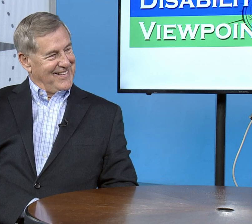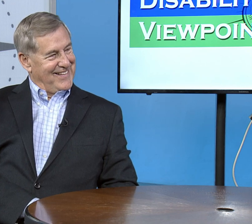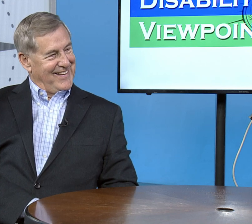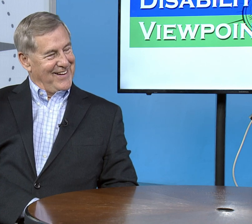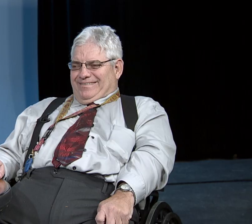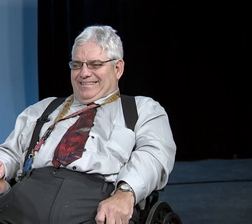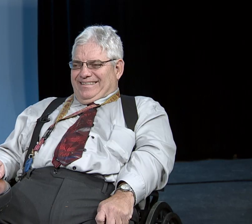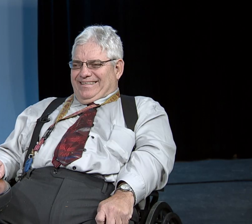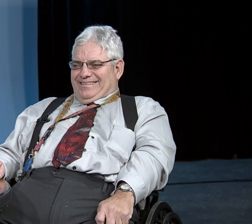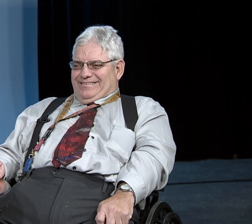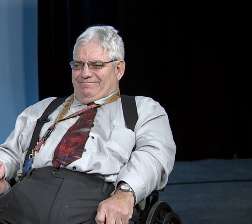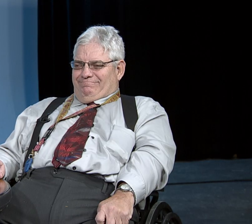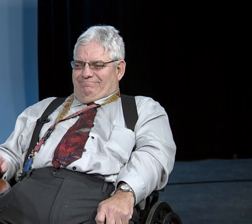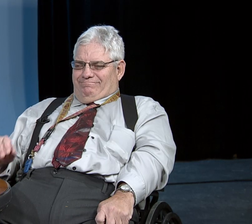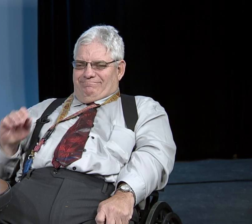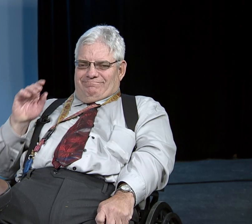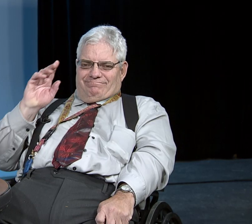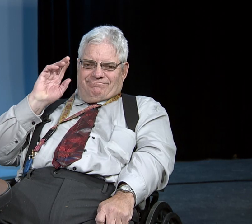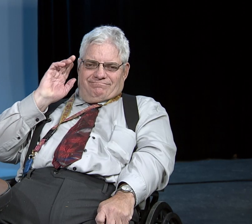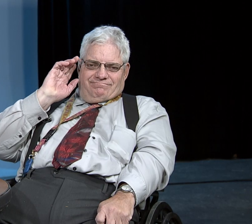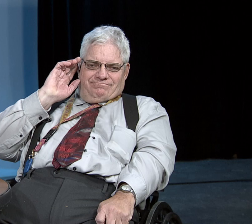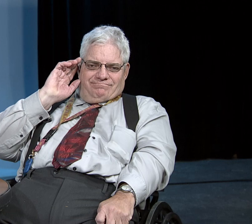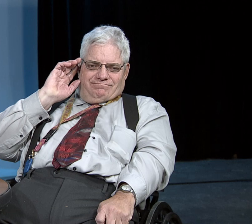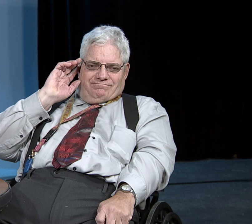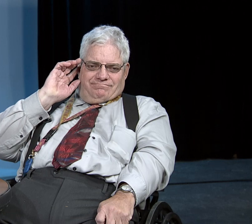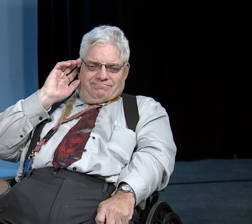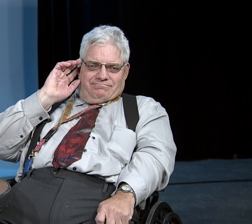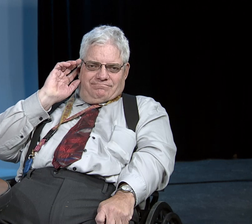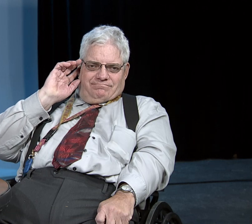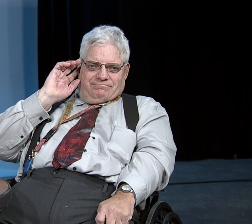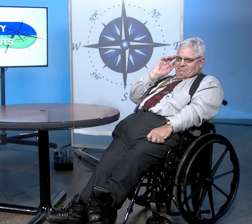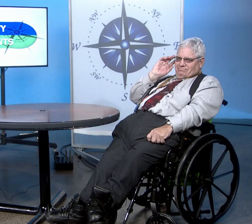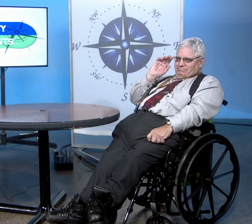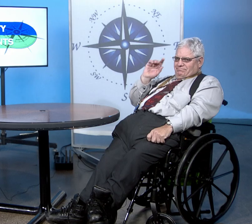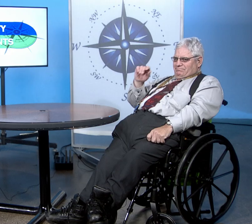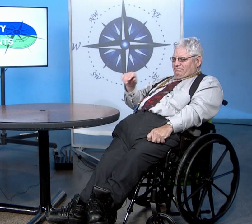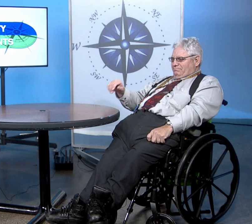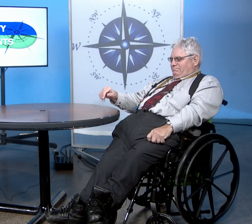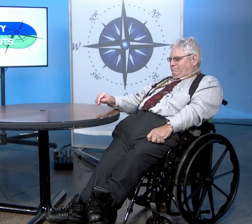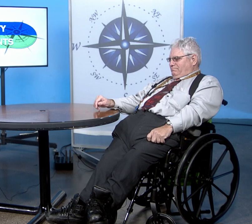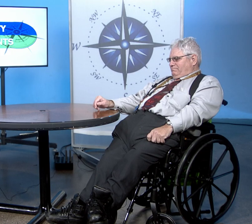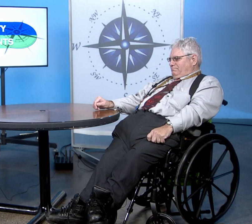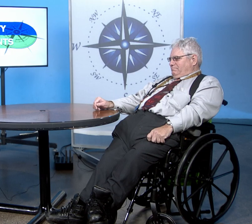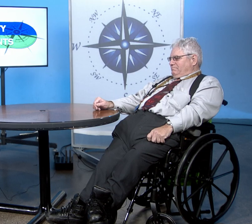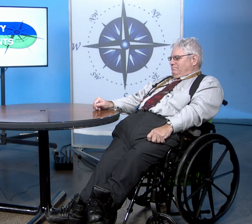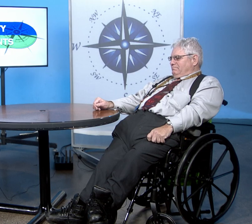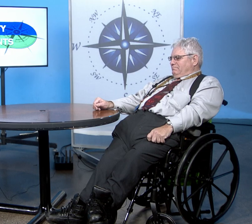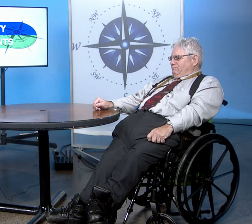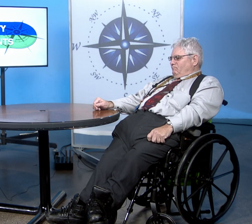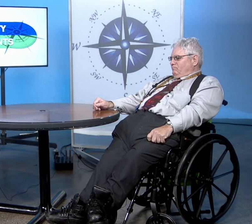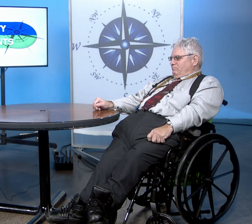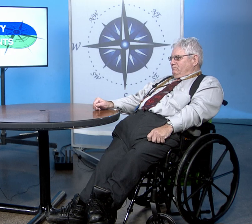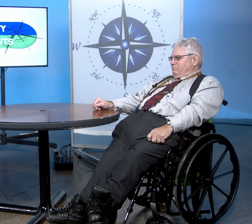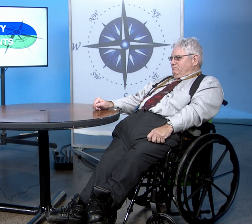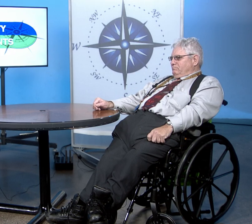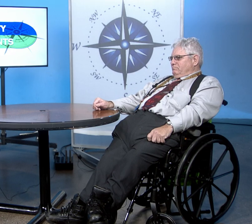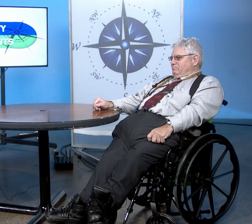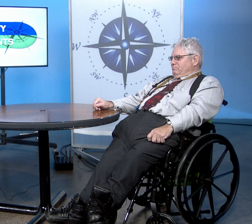yes well my father uh many years ago said that uh if you live in Minnesota one thing you're always going to need is